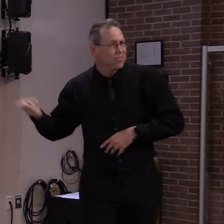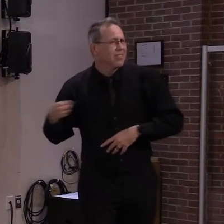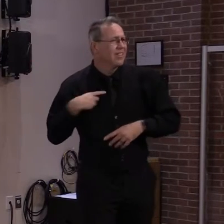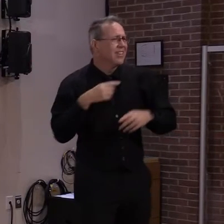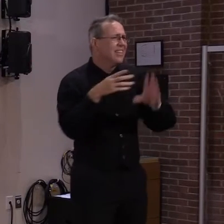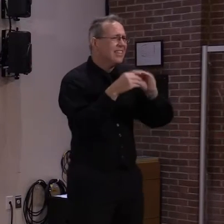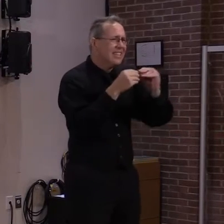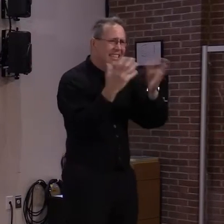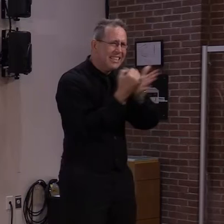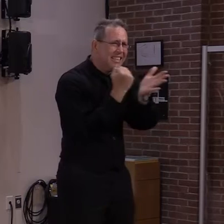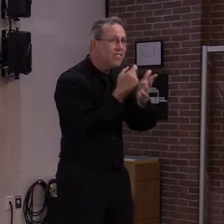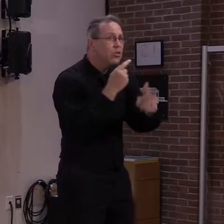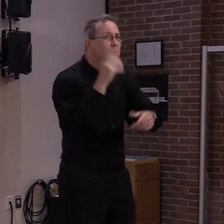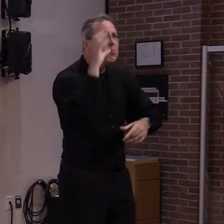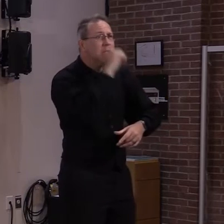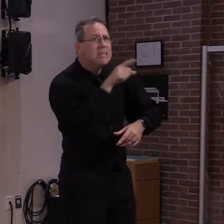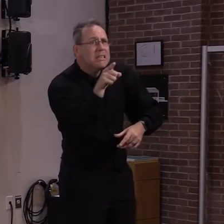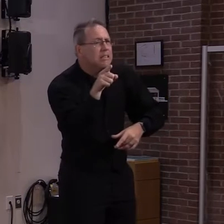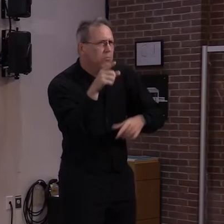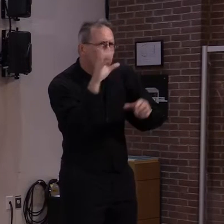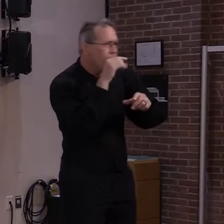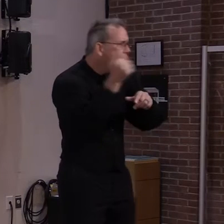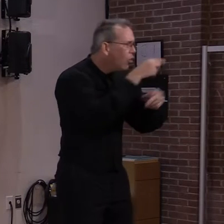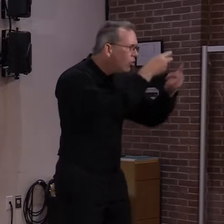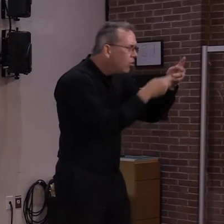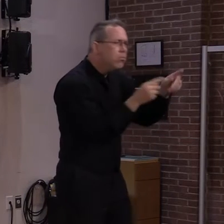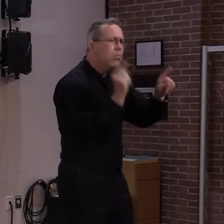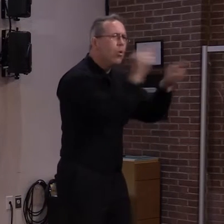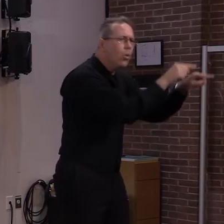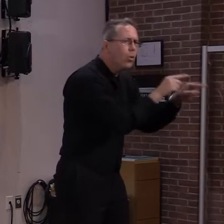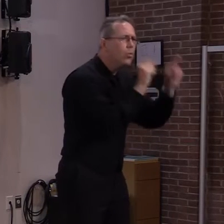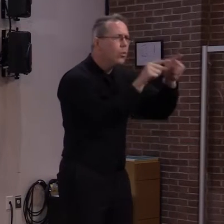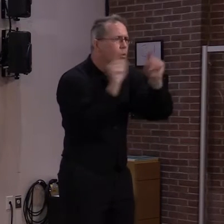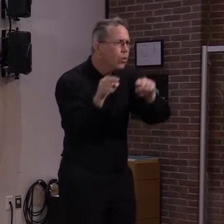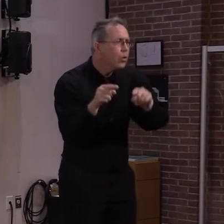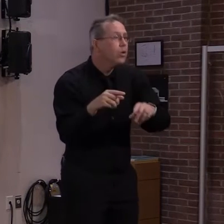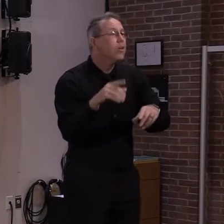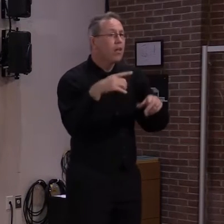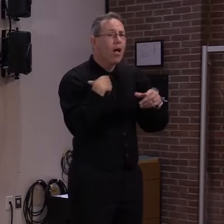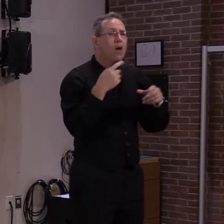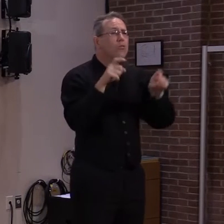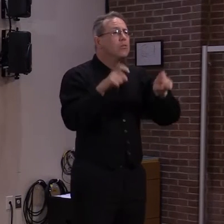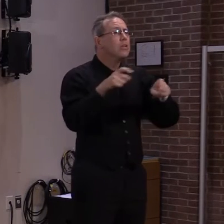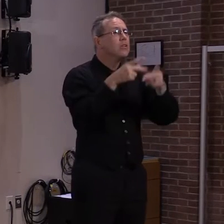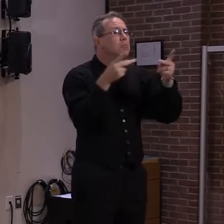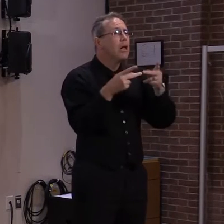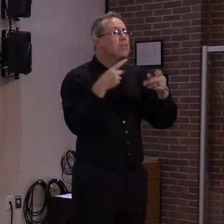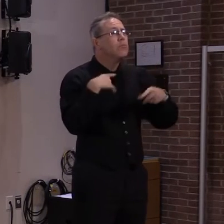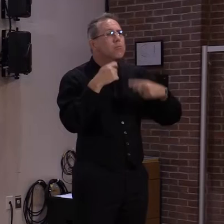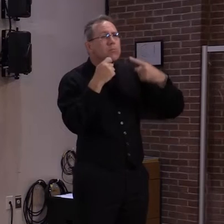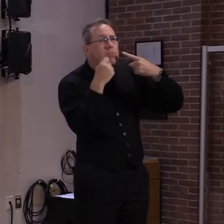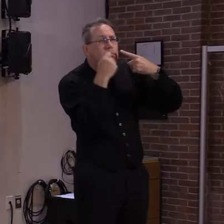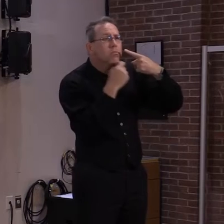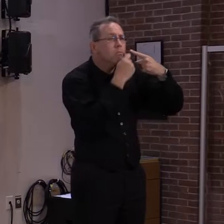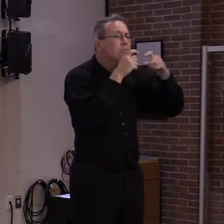sites, multiple testing sites across the state on the health department's website, which is